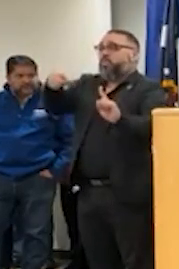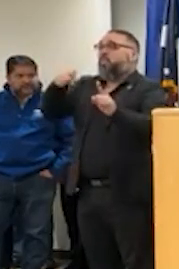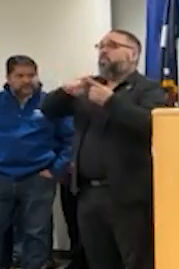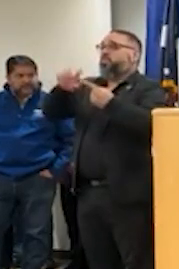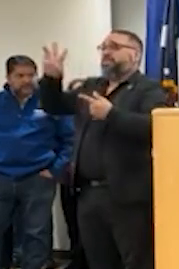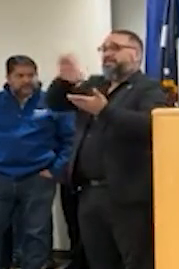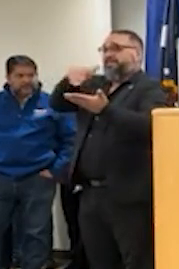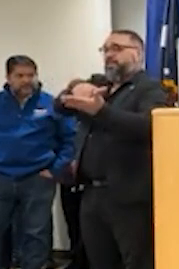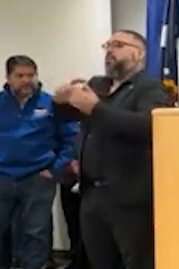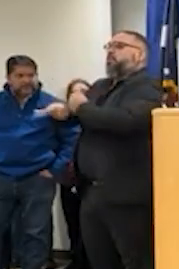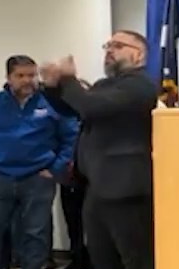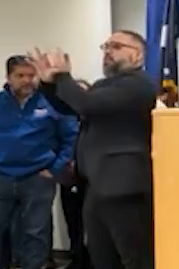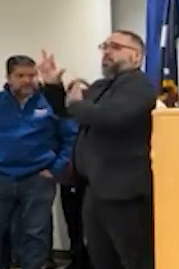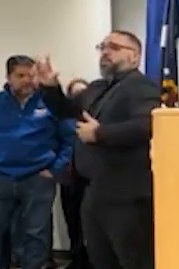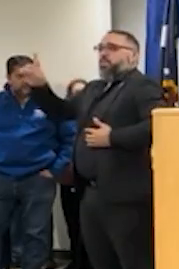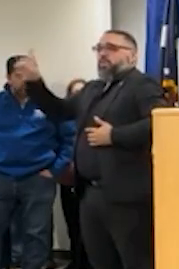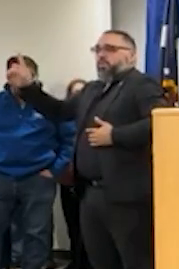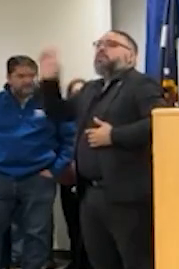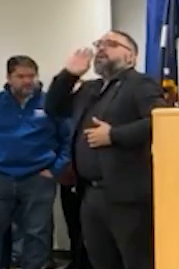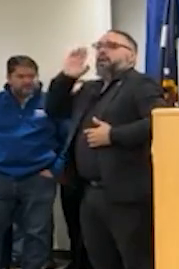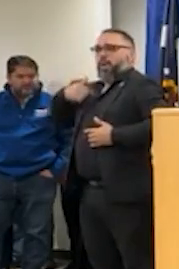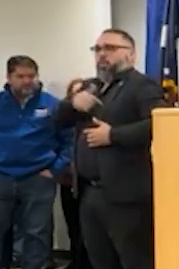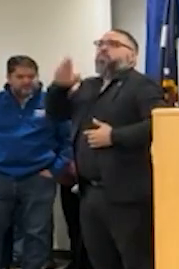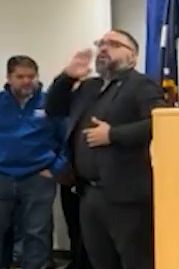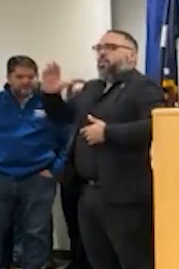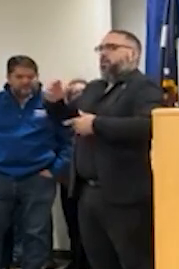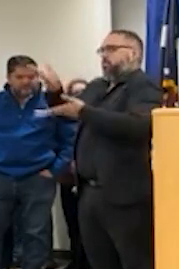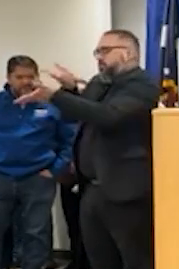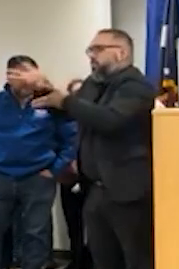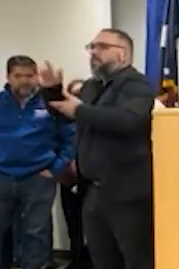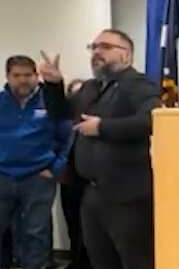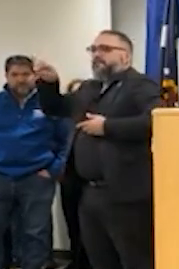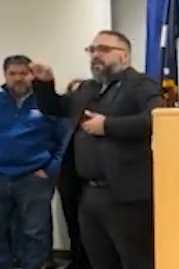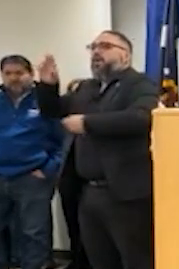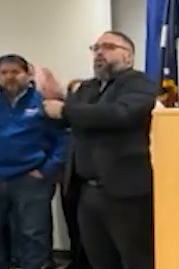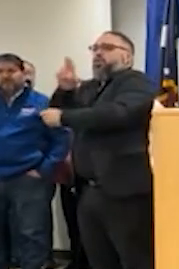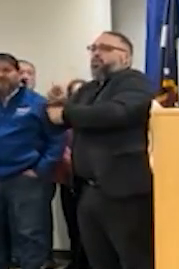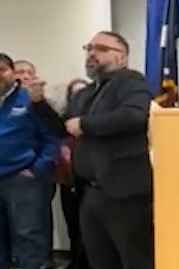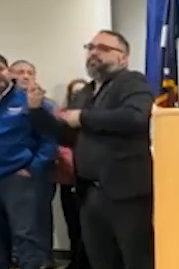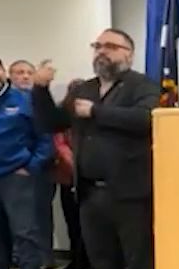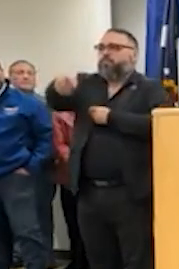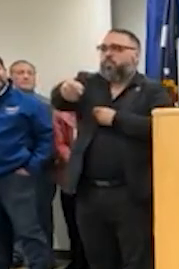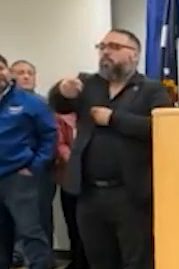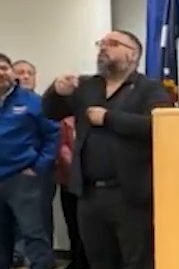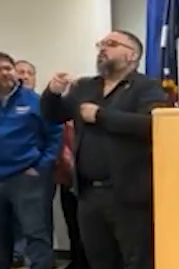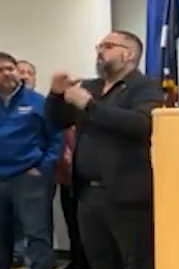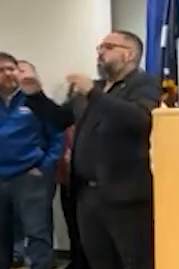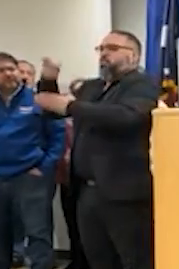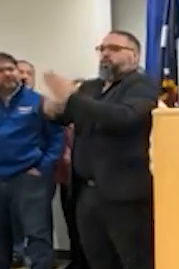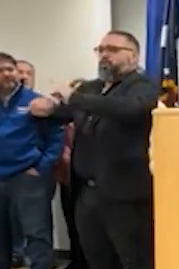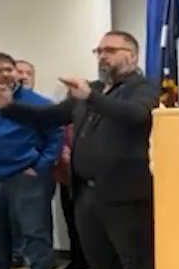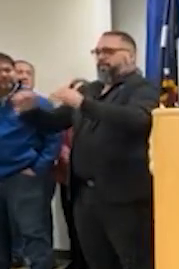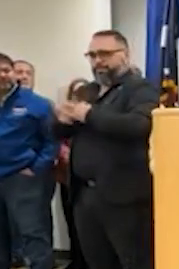call 311 and we'll coordinate with VIA to get you there through the TransLink free of charge. There